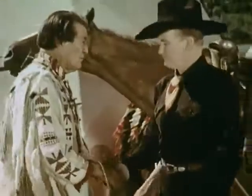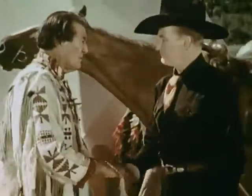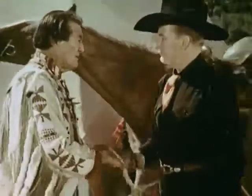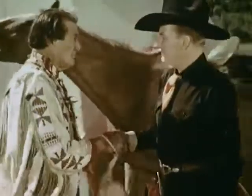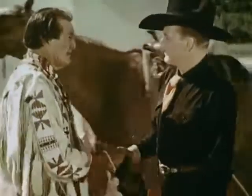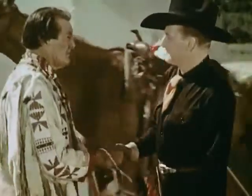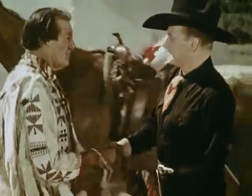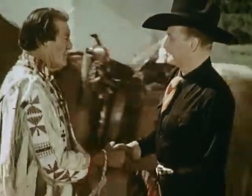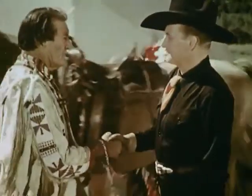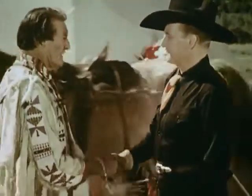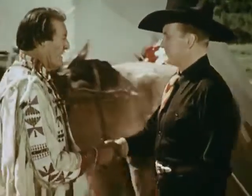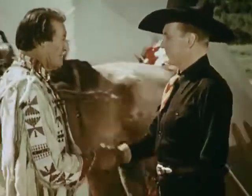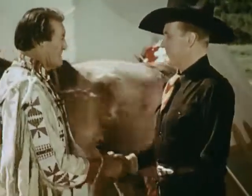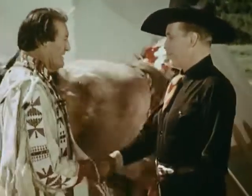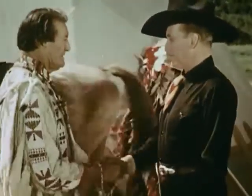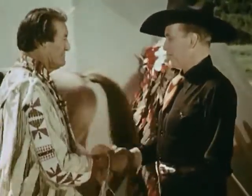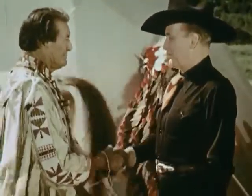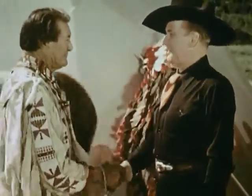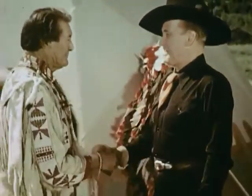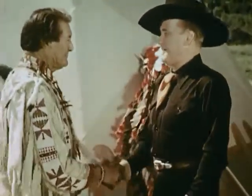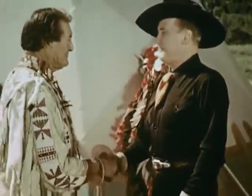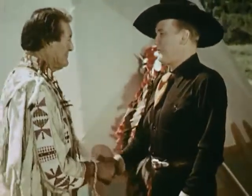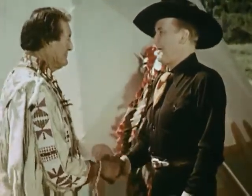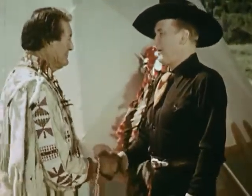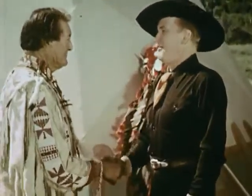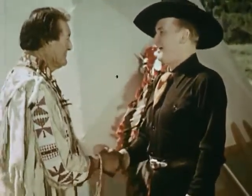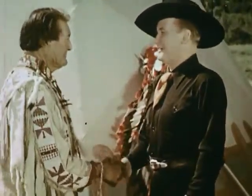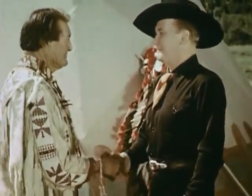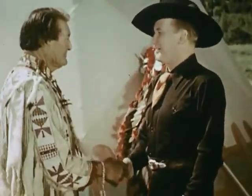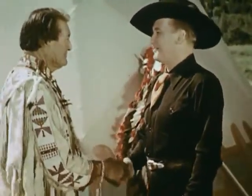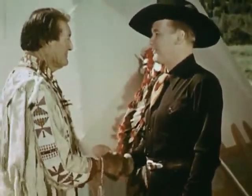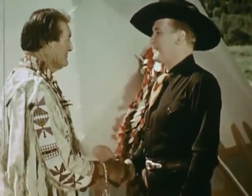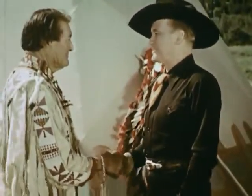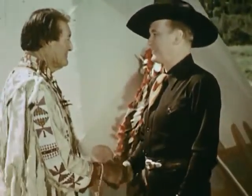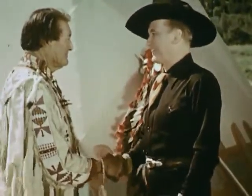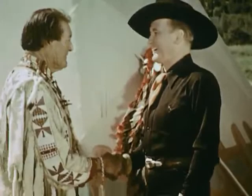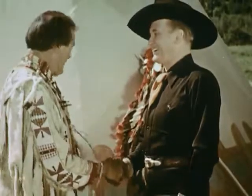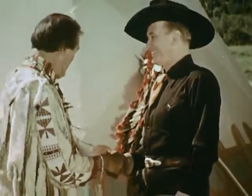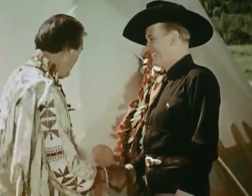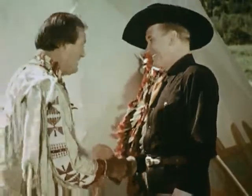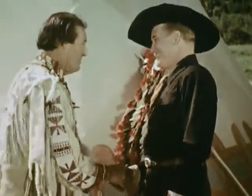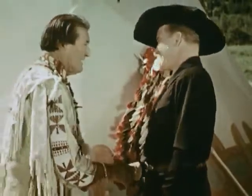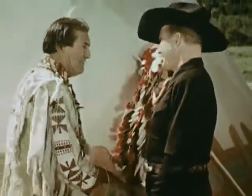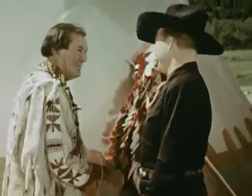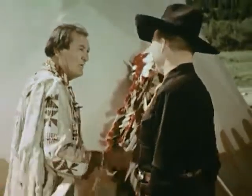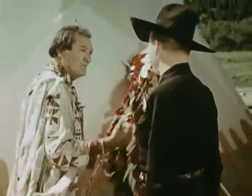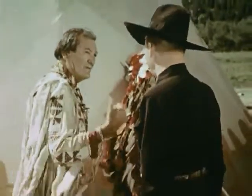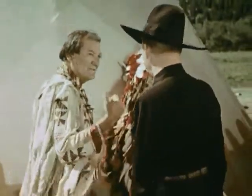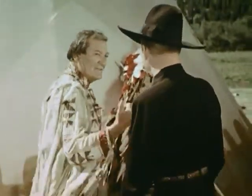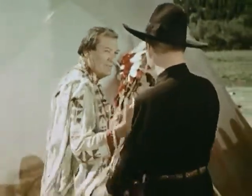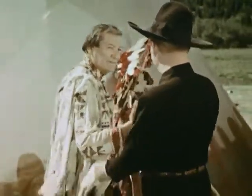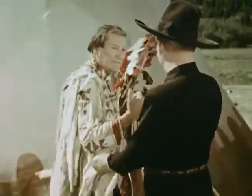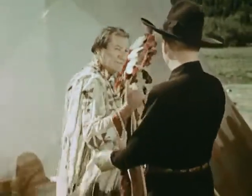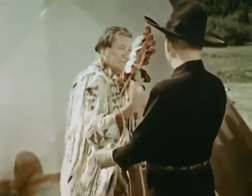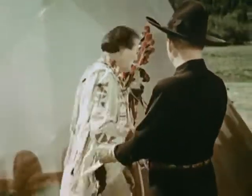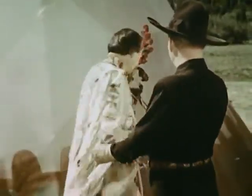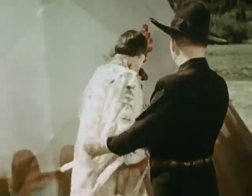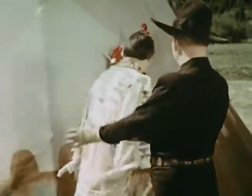We were wondering whether it'd be over for the council. You know, anytime you have a powwow, I'll come along if I possibly can. There are many of your old friends here among these missing